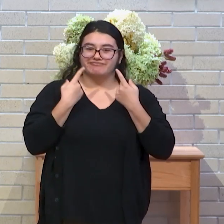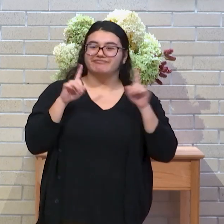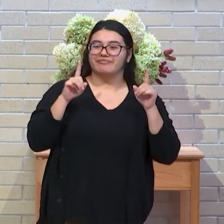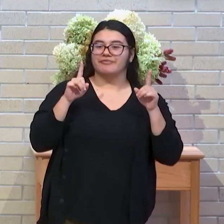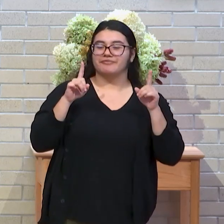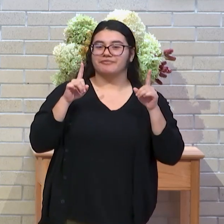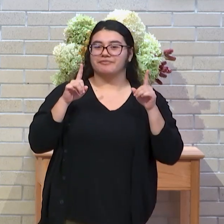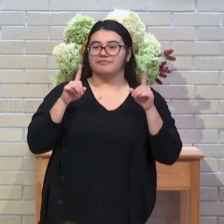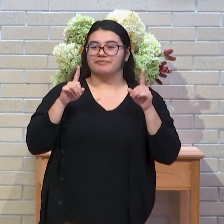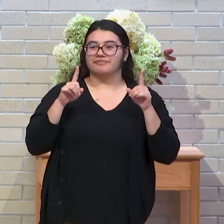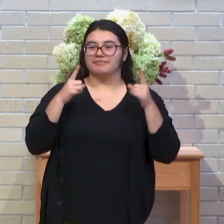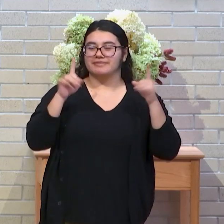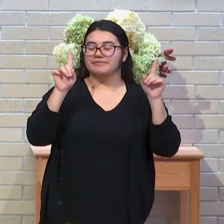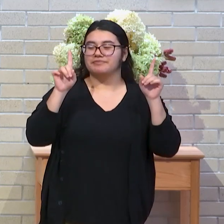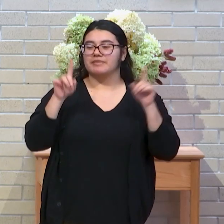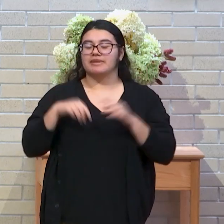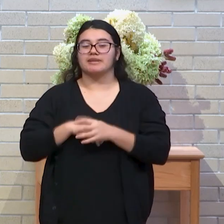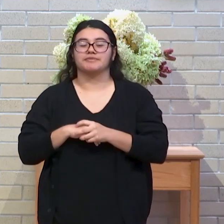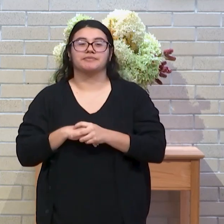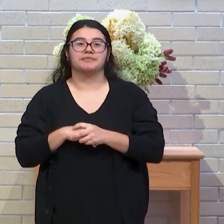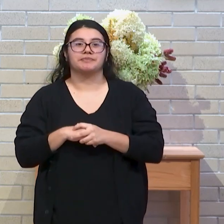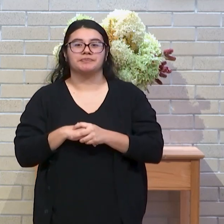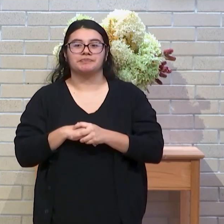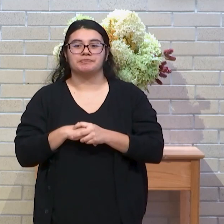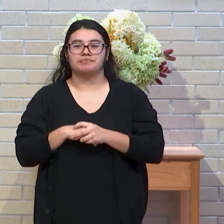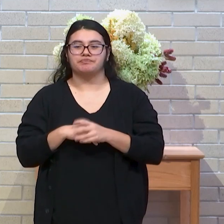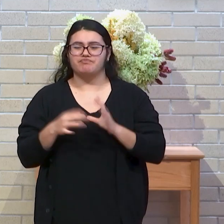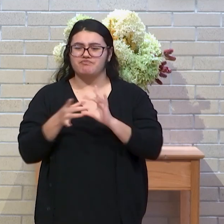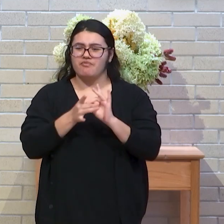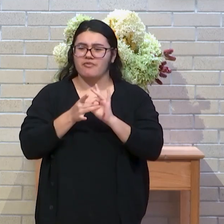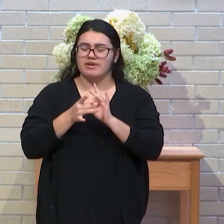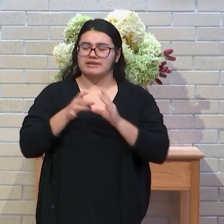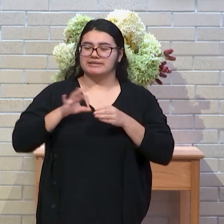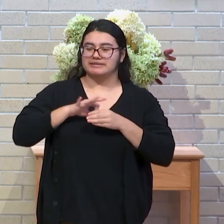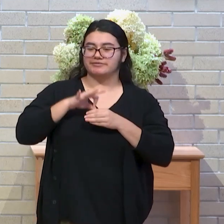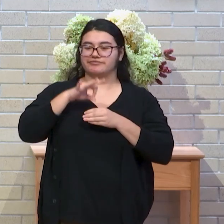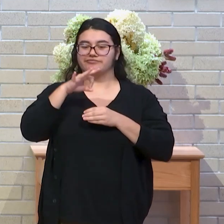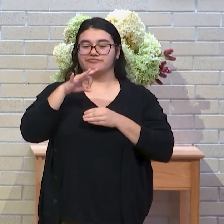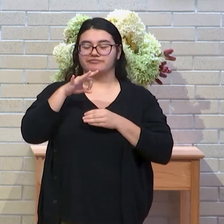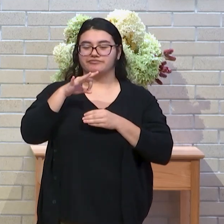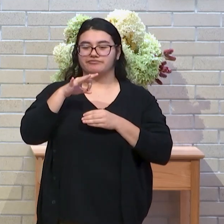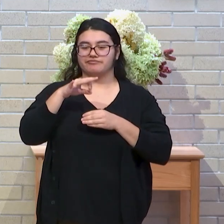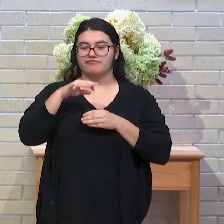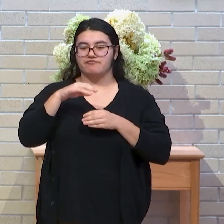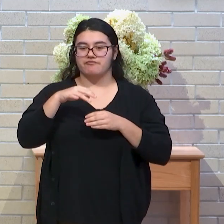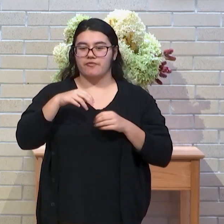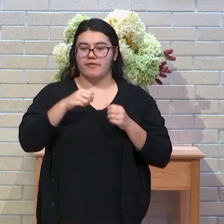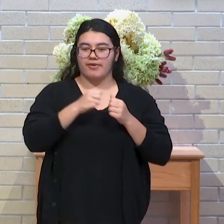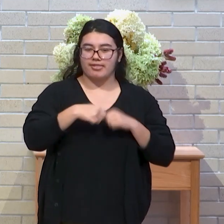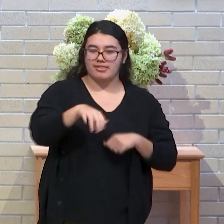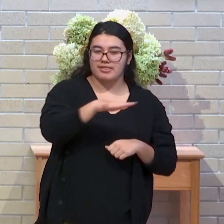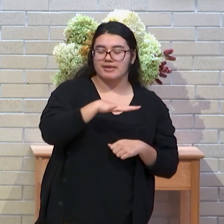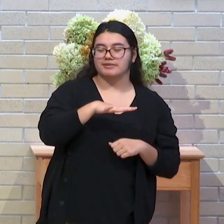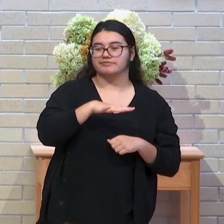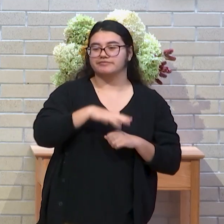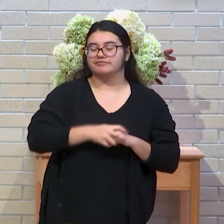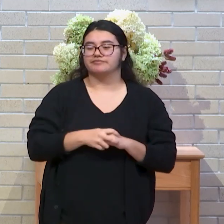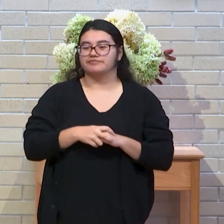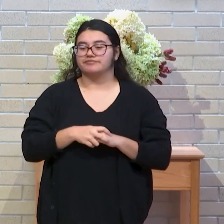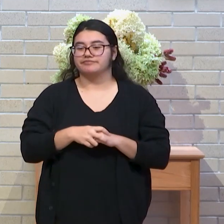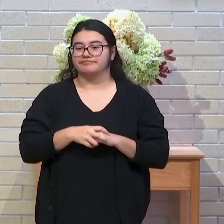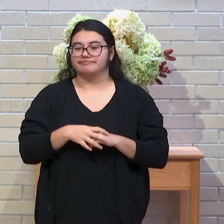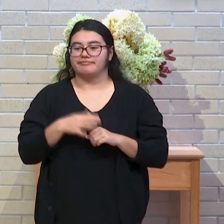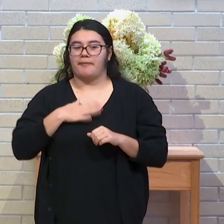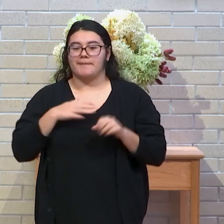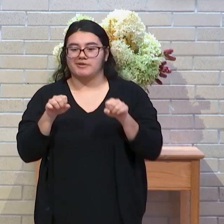and connection with the land itself. I had to thoroughly scrub my shoes, and I'm pretty sure my rain jacket to this day has not been properly